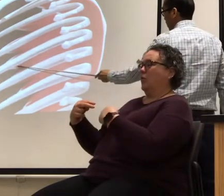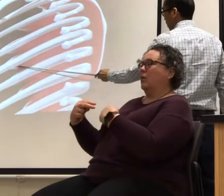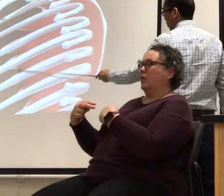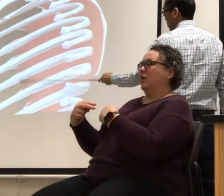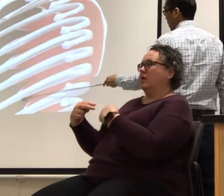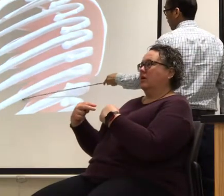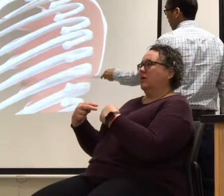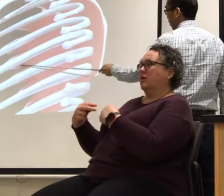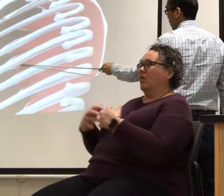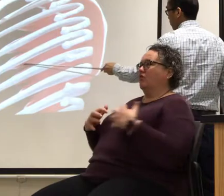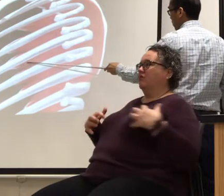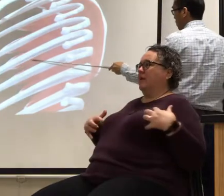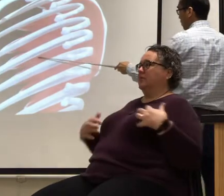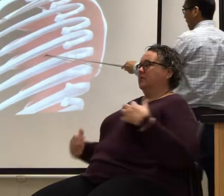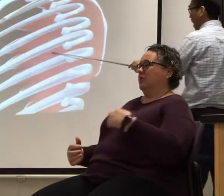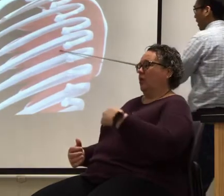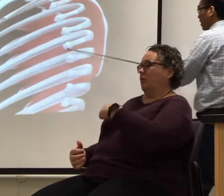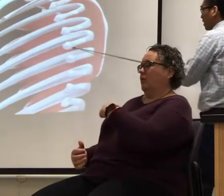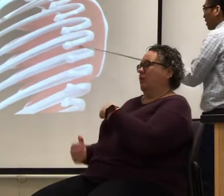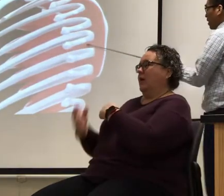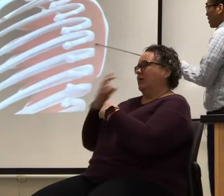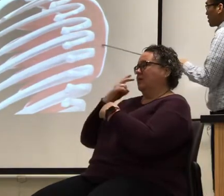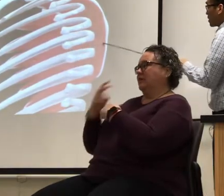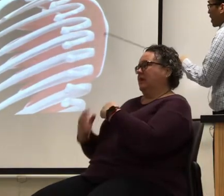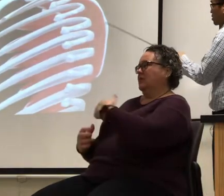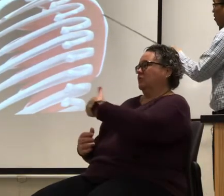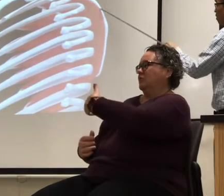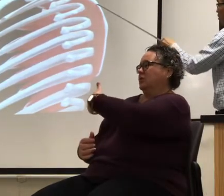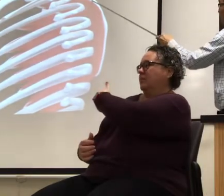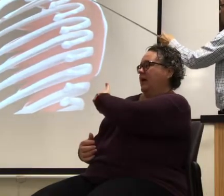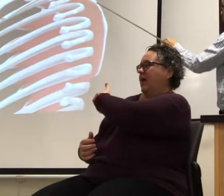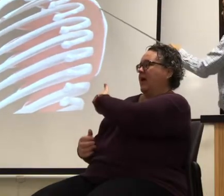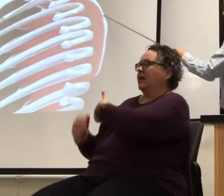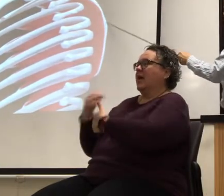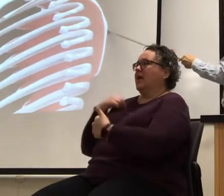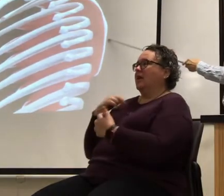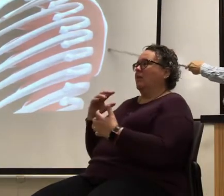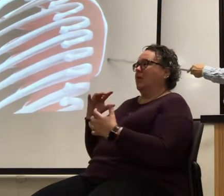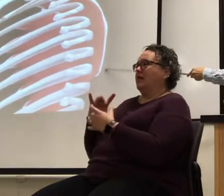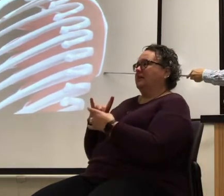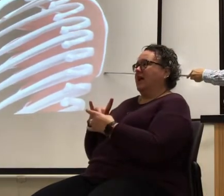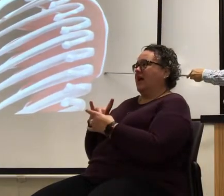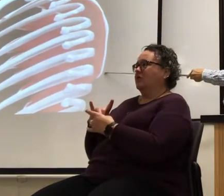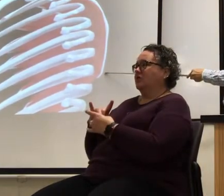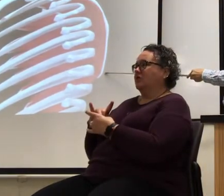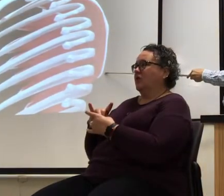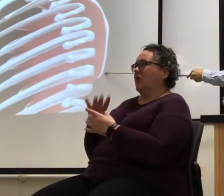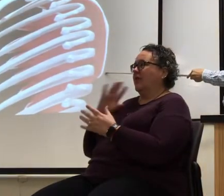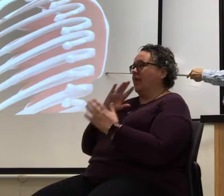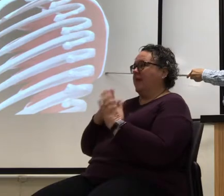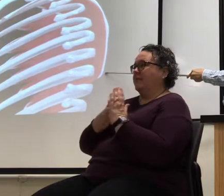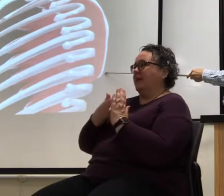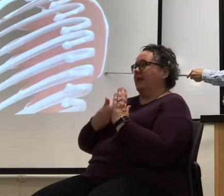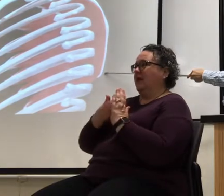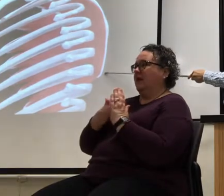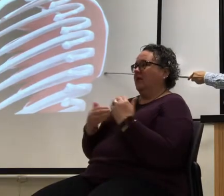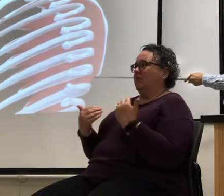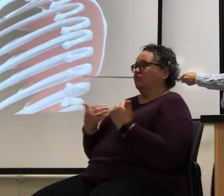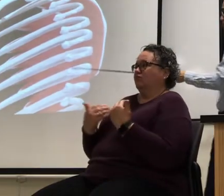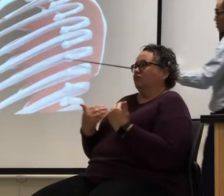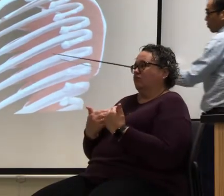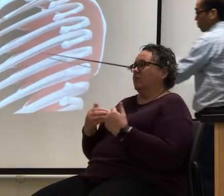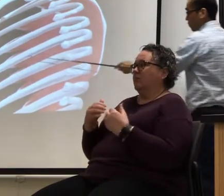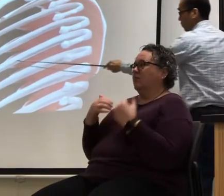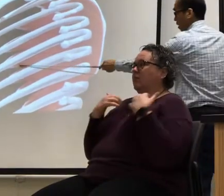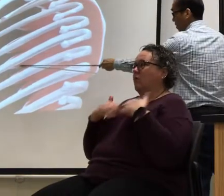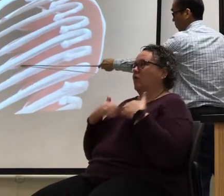serratus originating there. It's reaching back. It's going to attach all along the medial border of your scapula. So